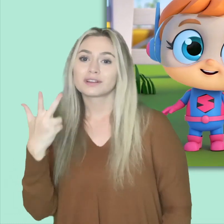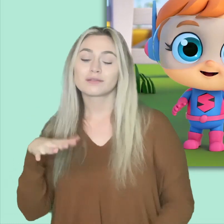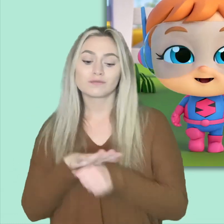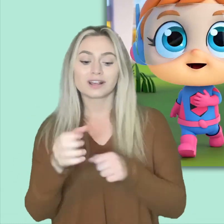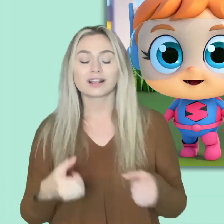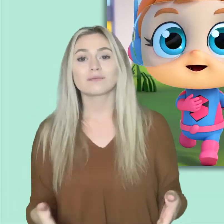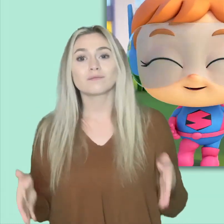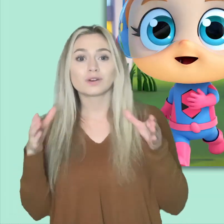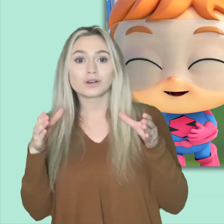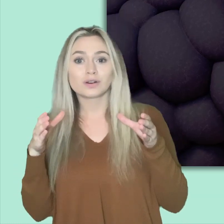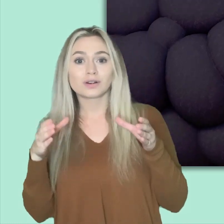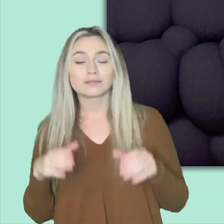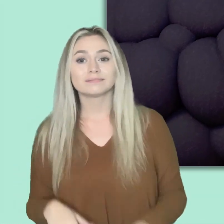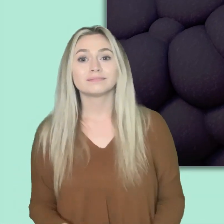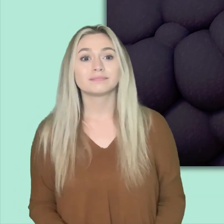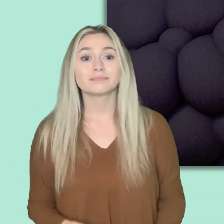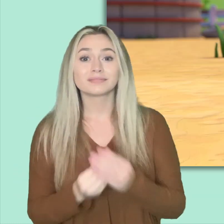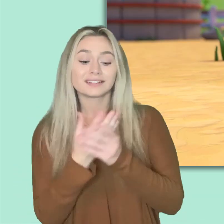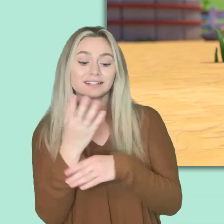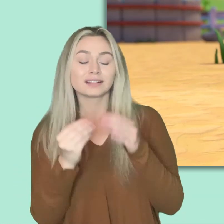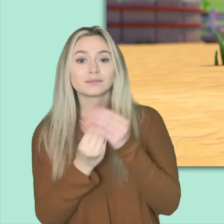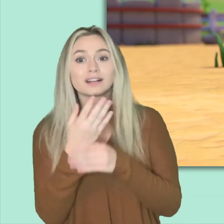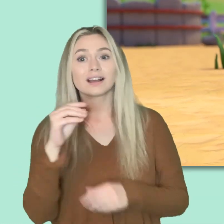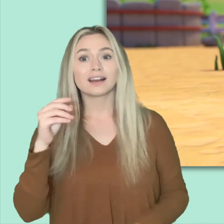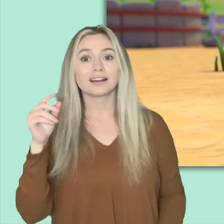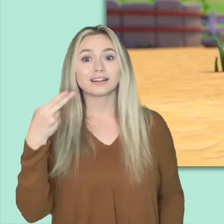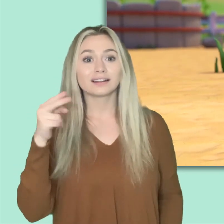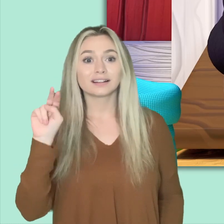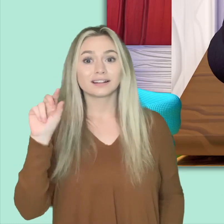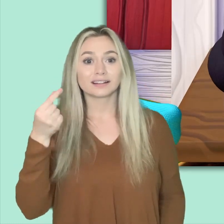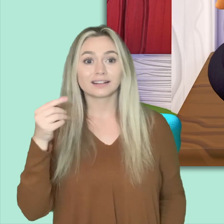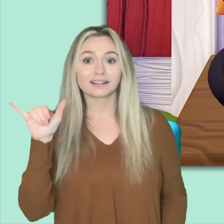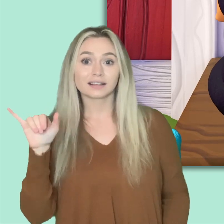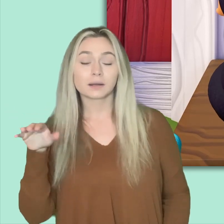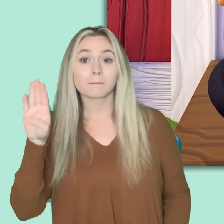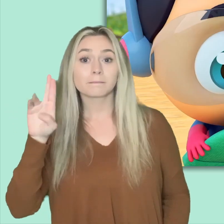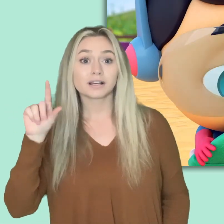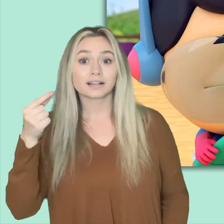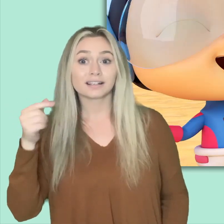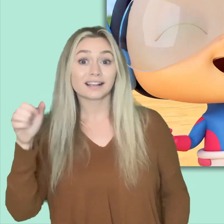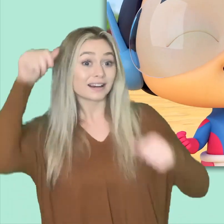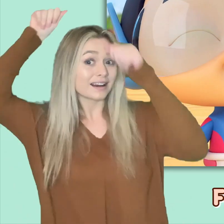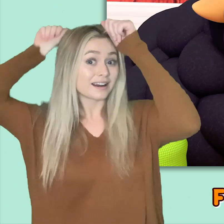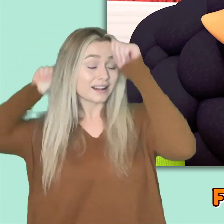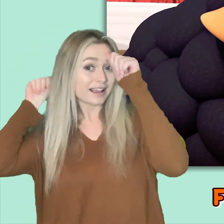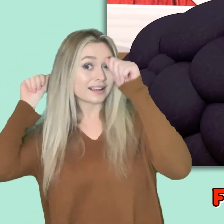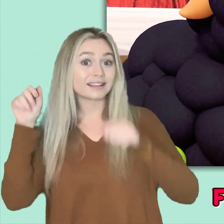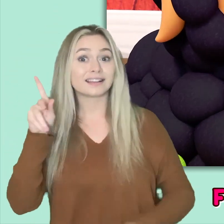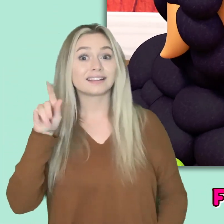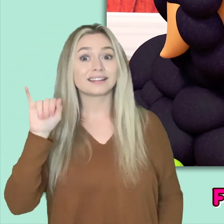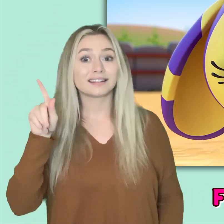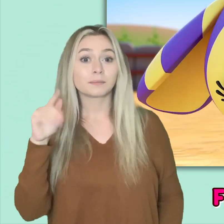Three bags full Mittens for hockey, for buggy a hat For